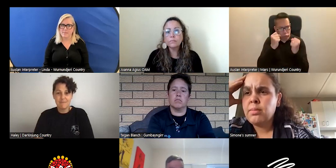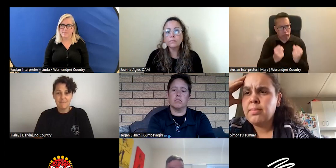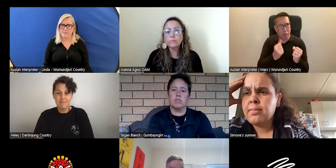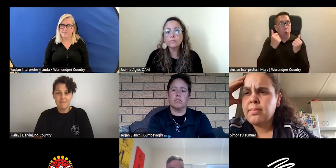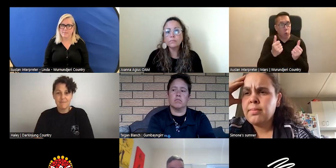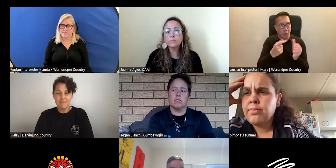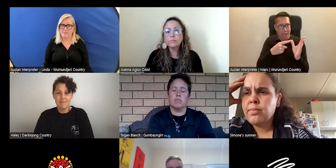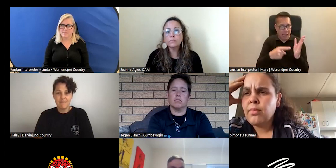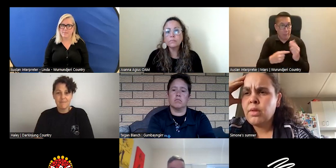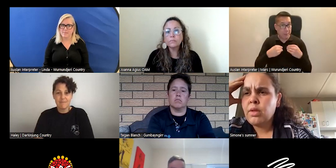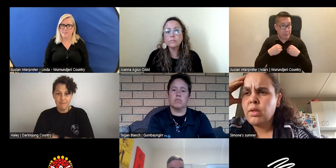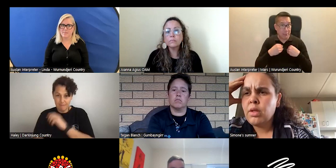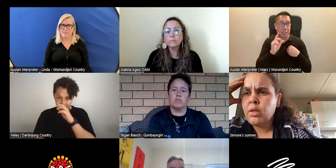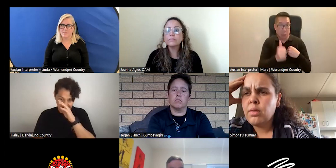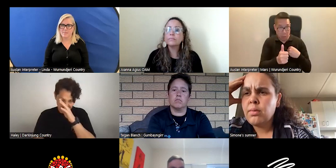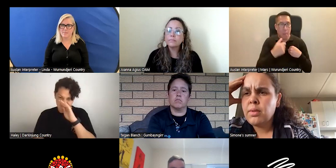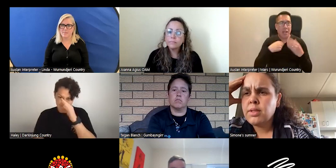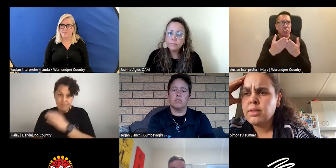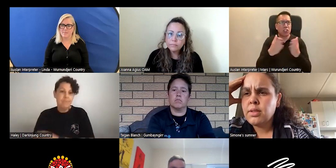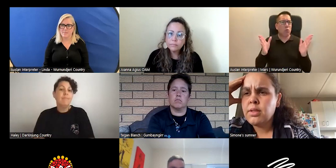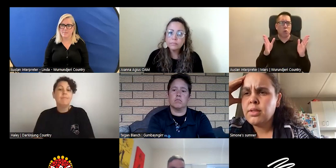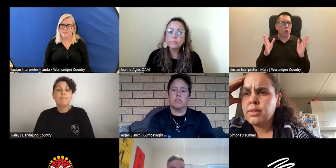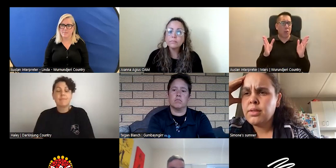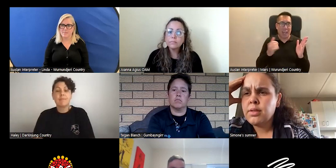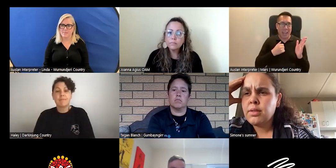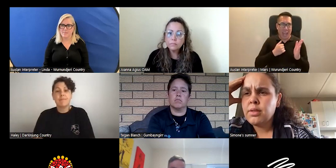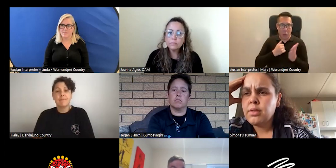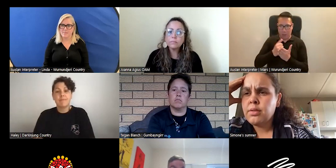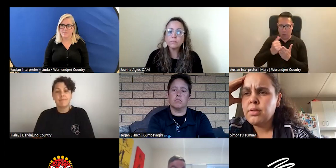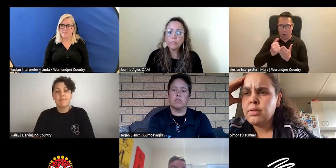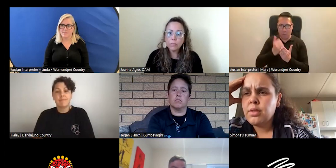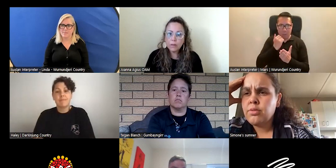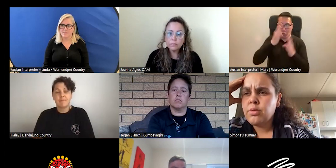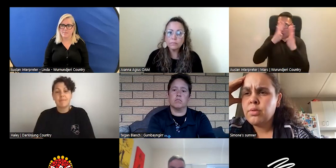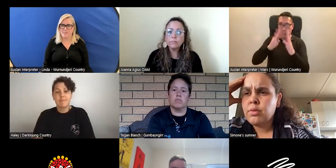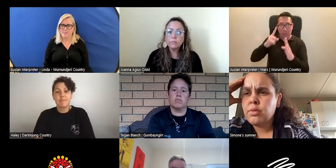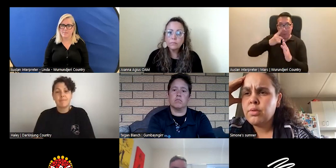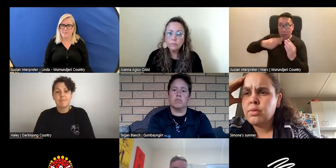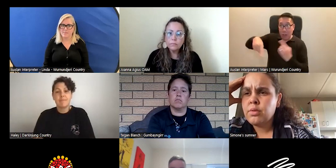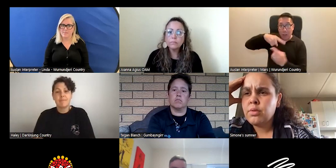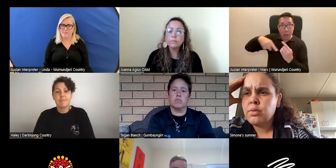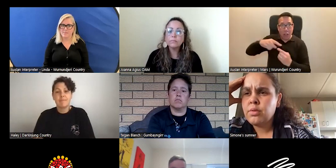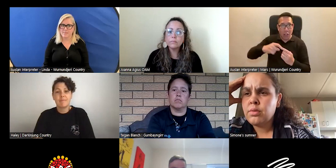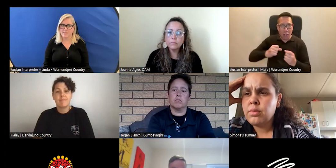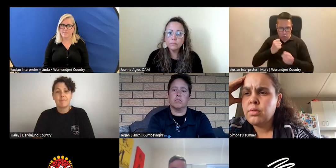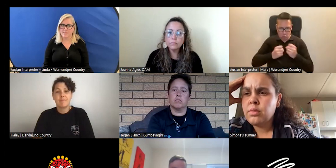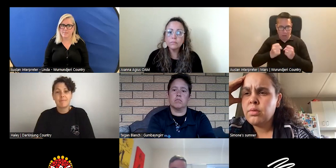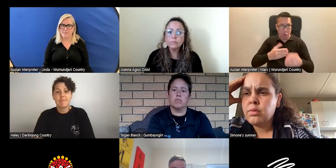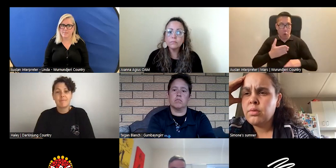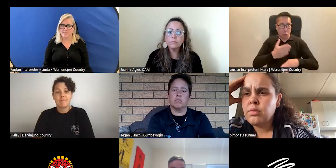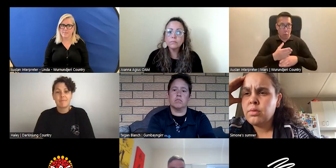it, but in general, in our population, not a lot of our Aboriginal and Torres Strait Islander people run and operate and own their own